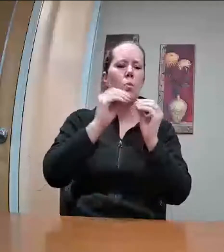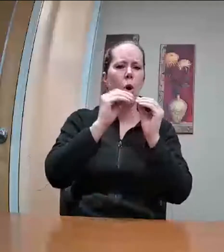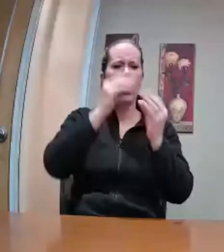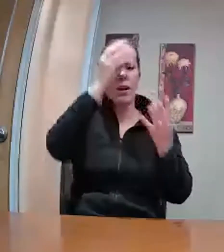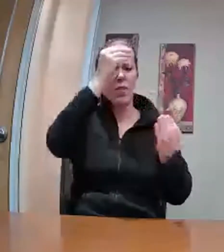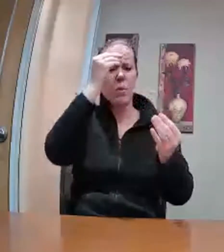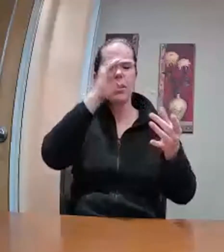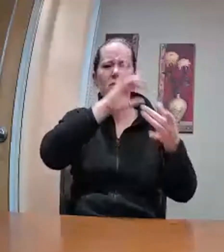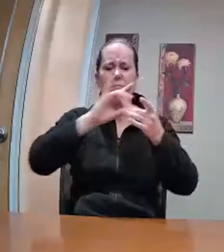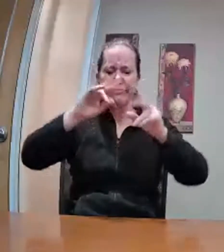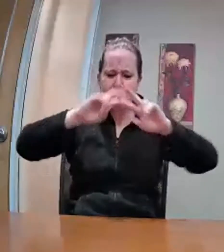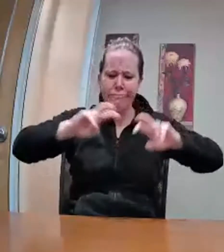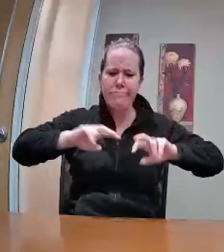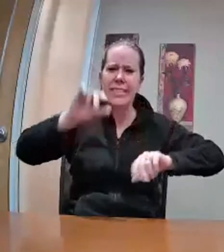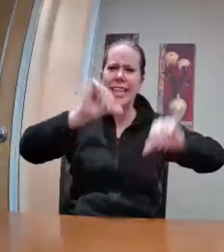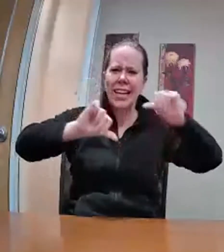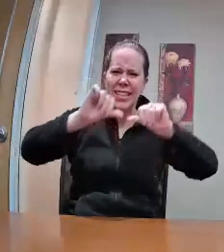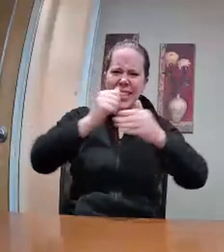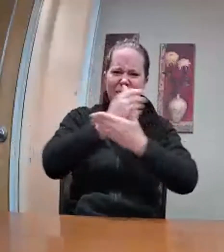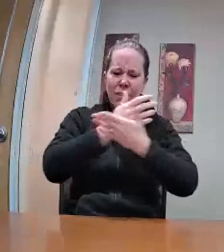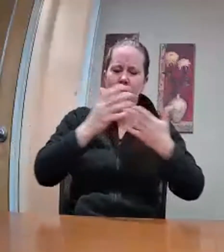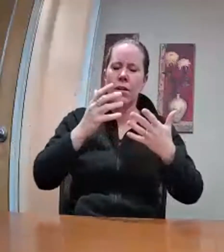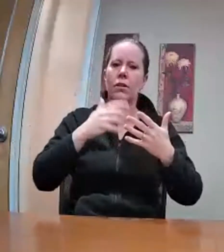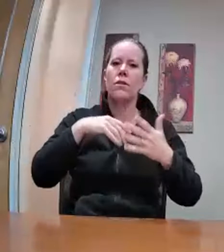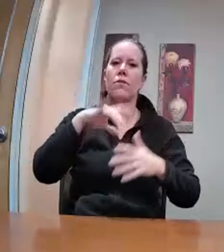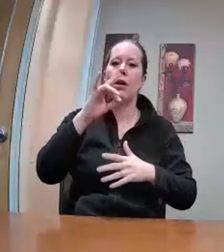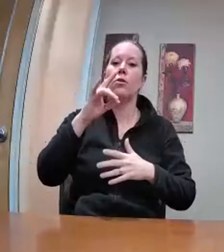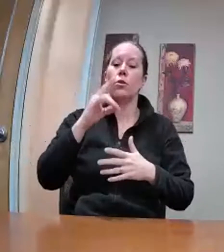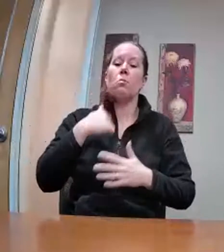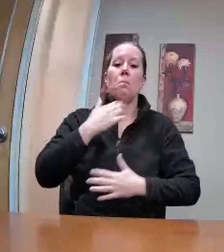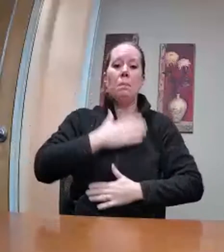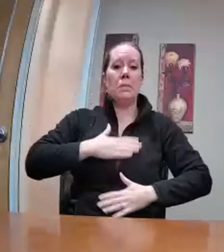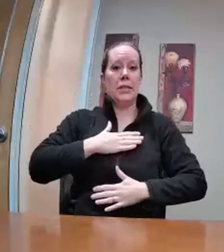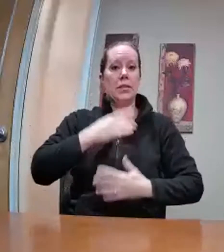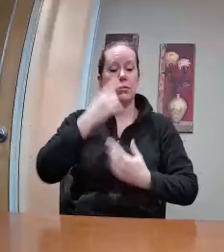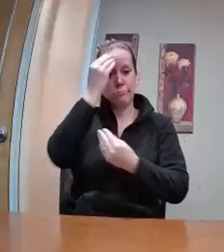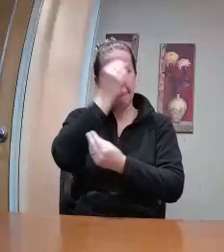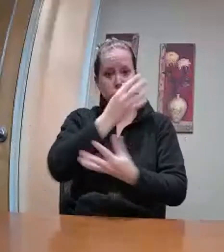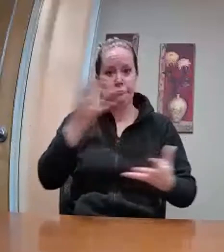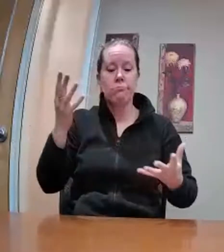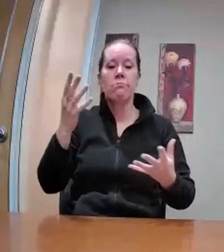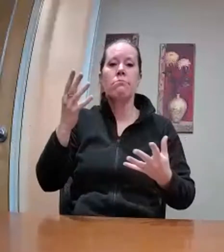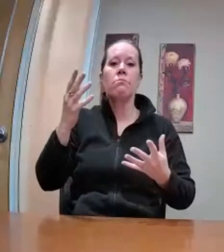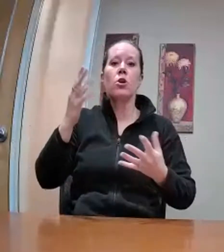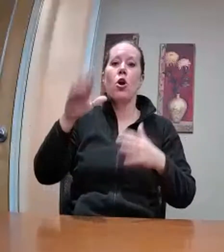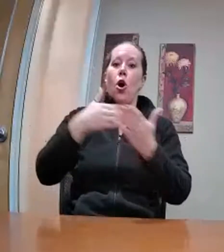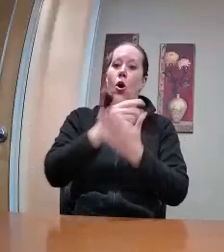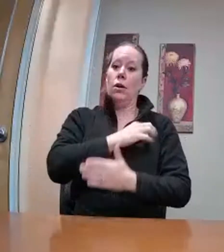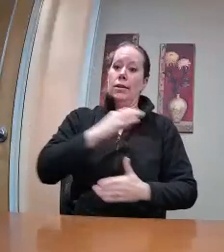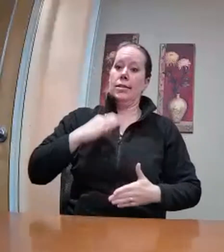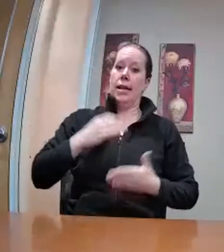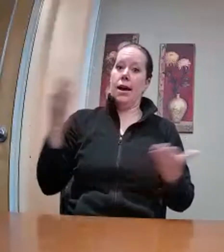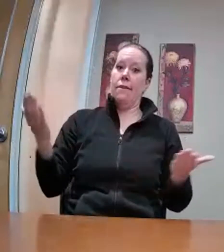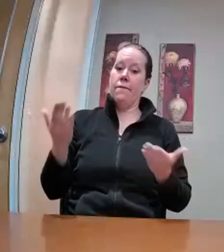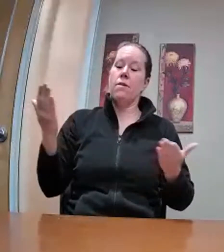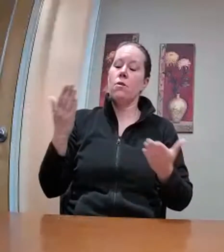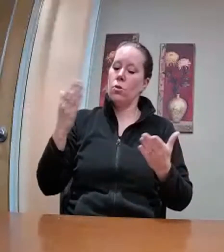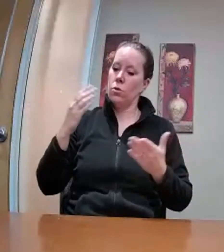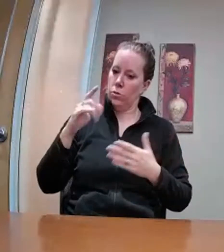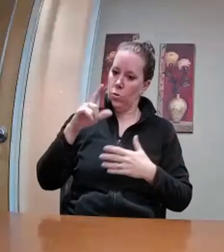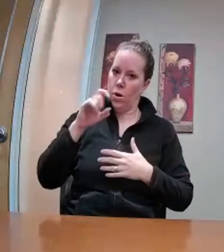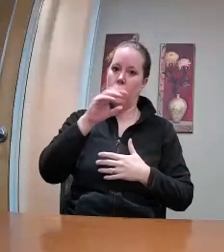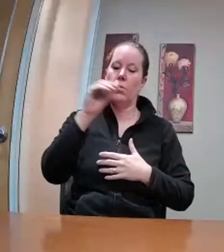scientific information. So I am pleased to say that all the staff that are now working here at the home are